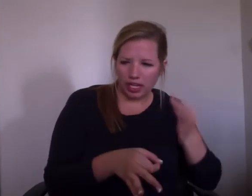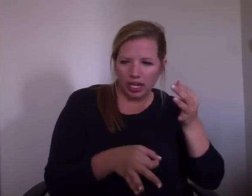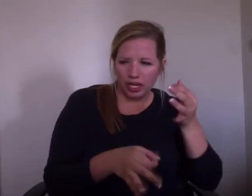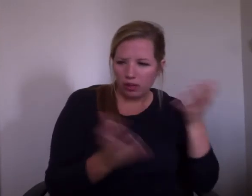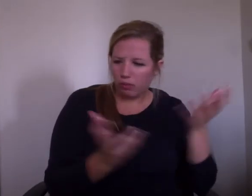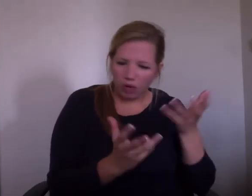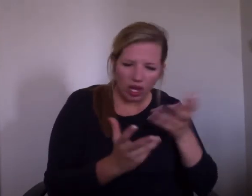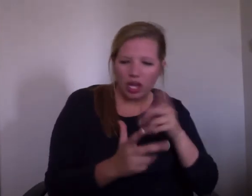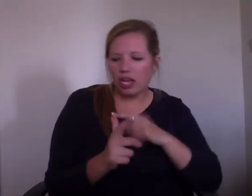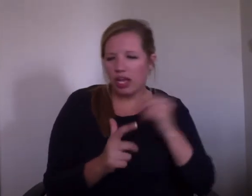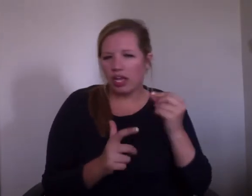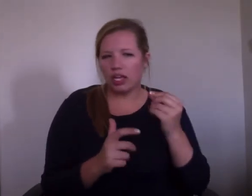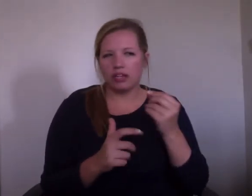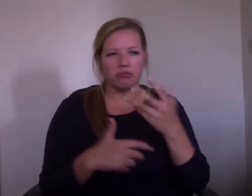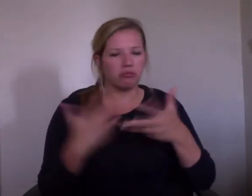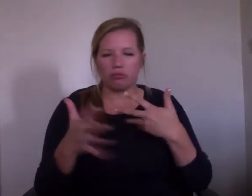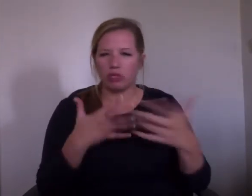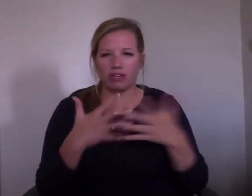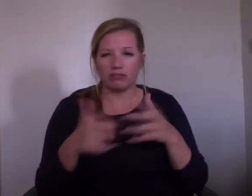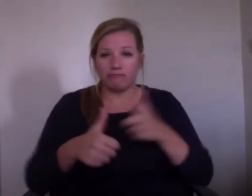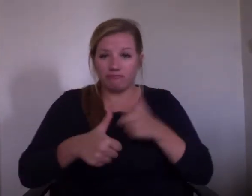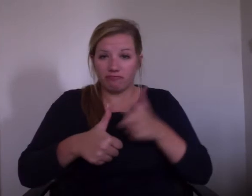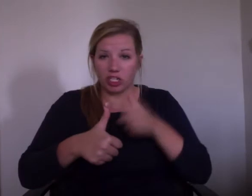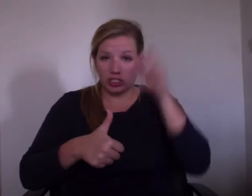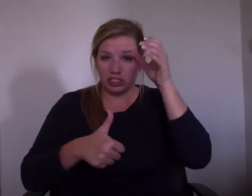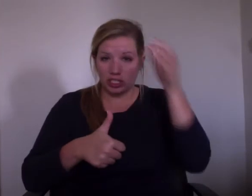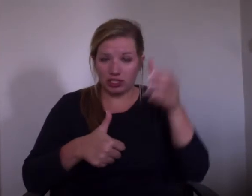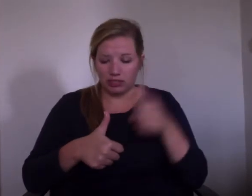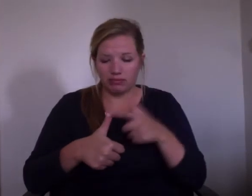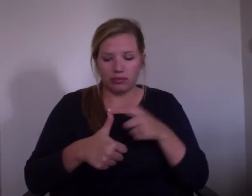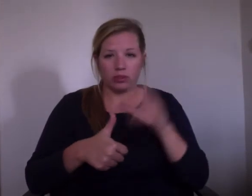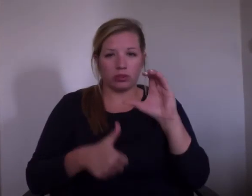The first is the concept of what I call the Cold War blinders.